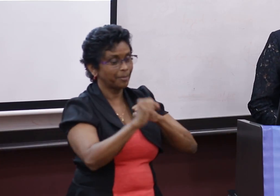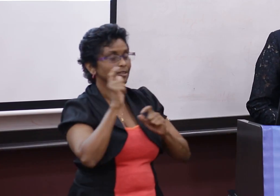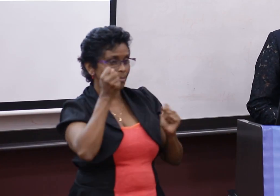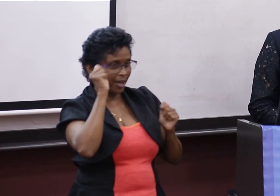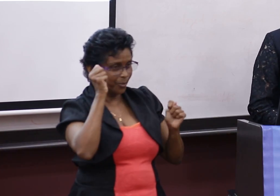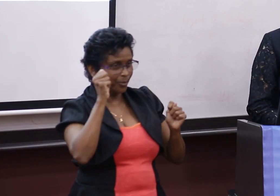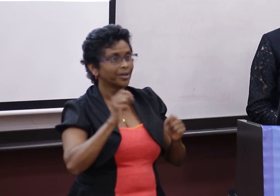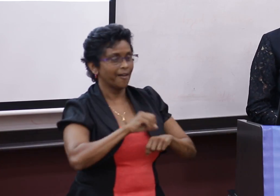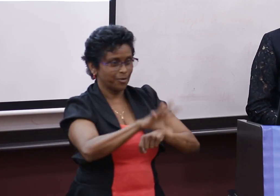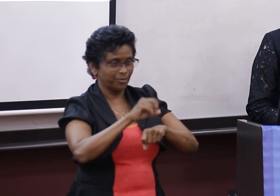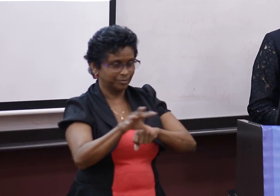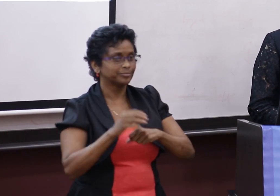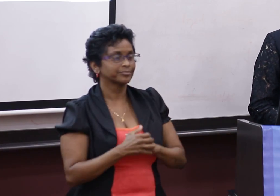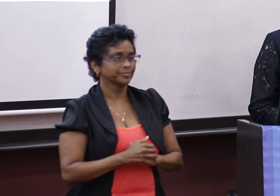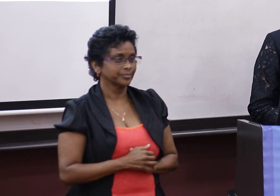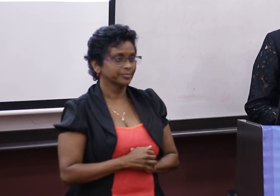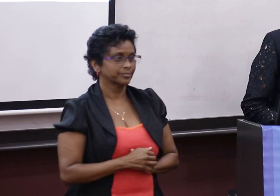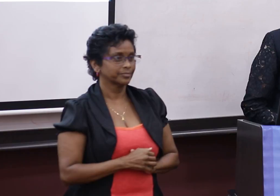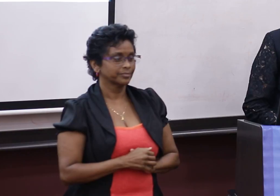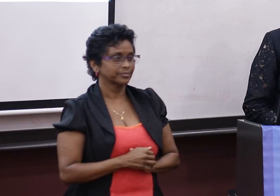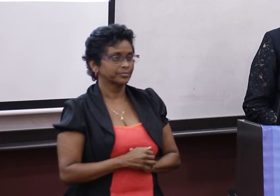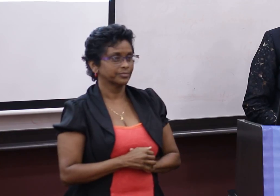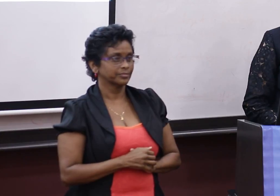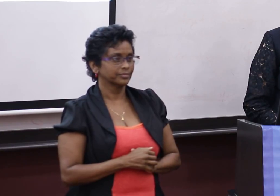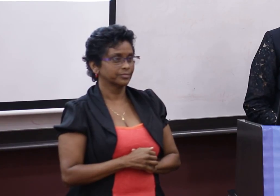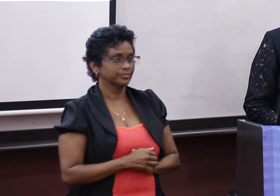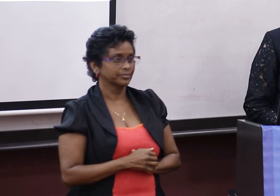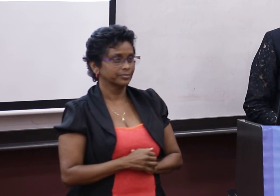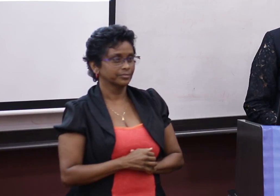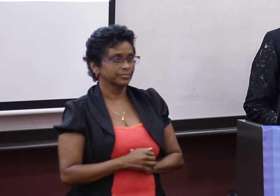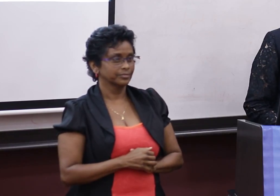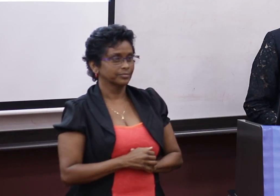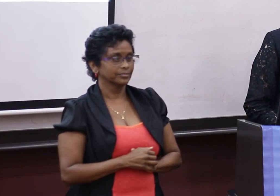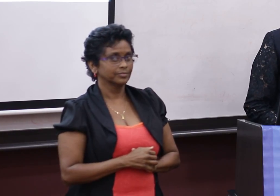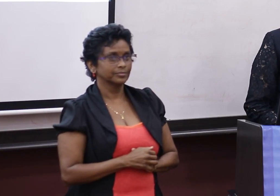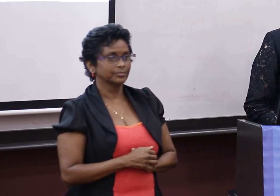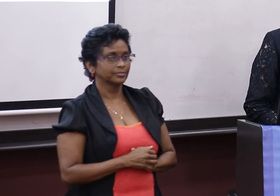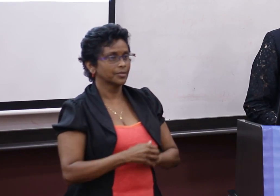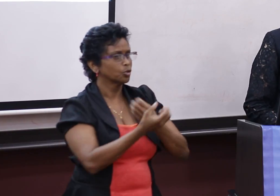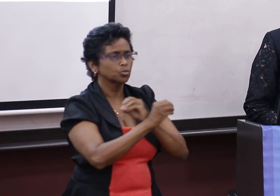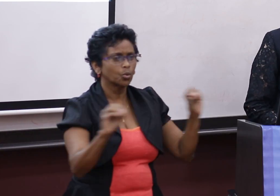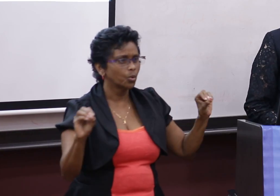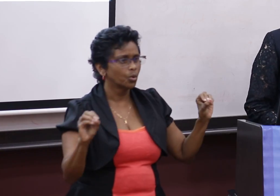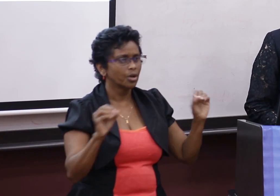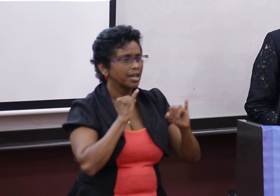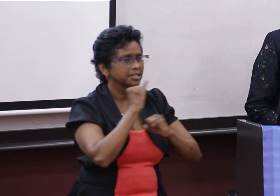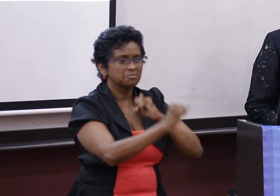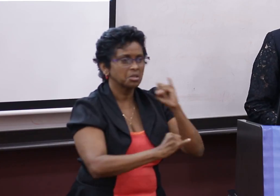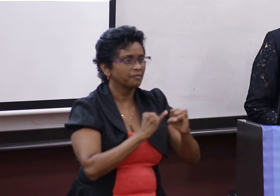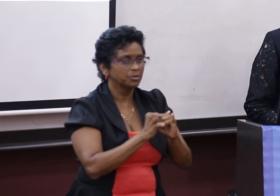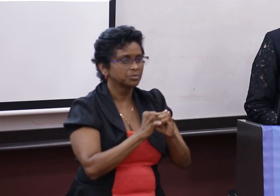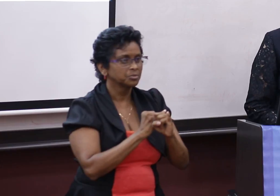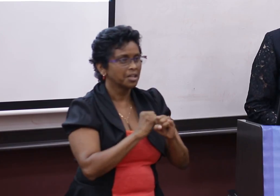Paul Tillich, a well-known theologian, said, "No individual exists without